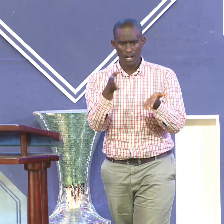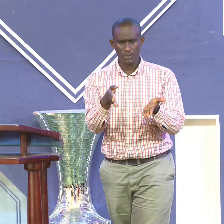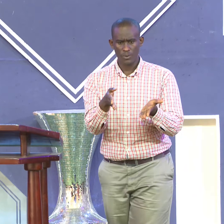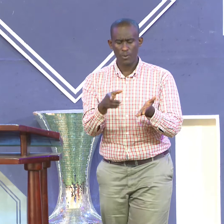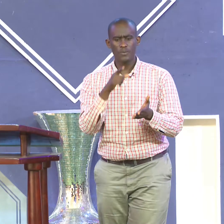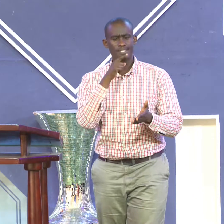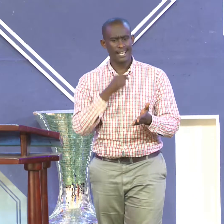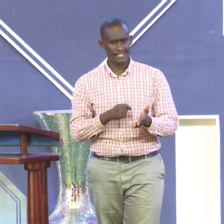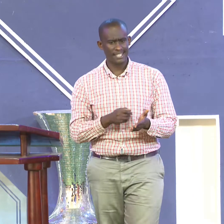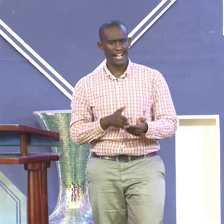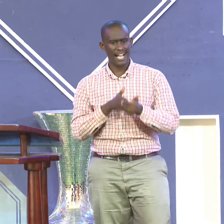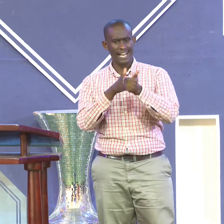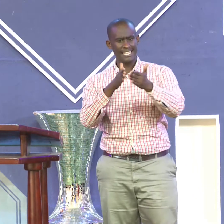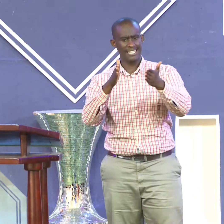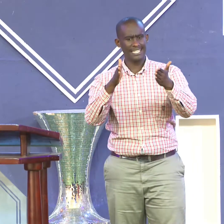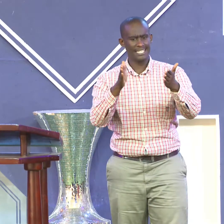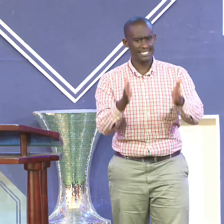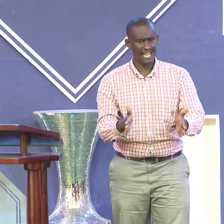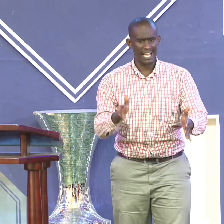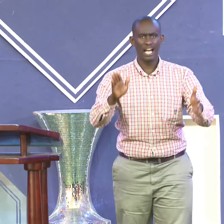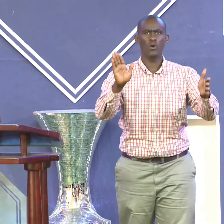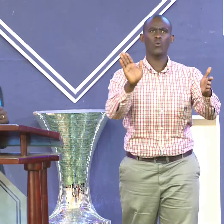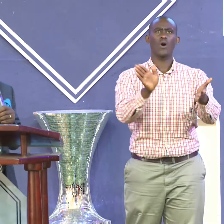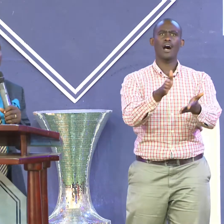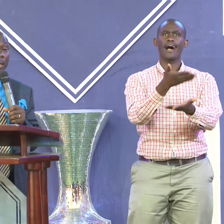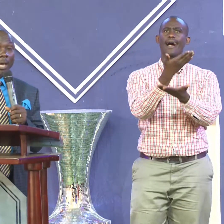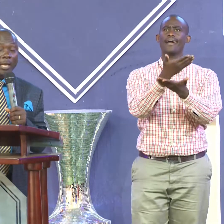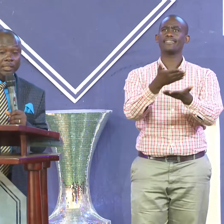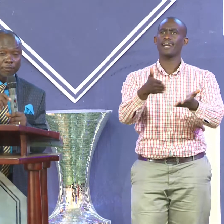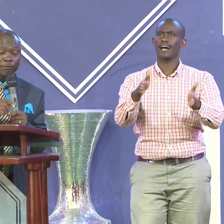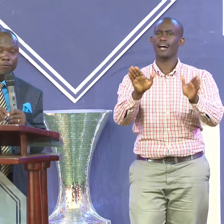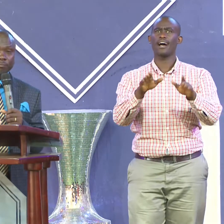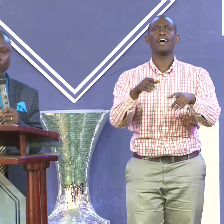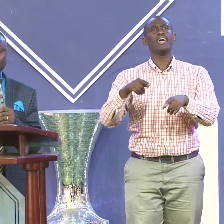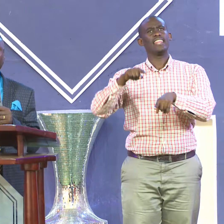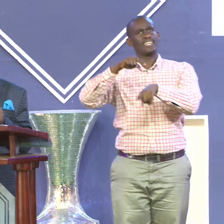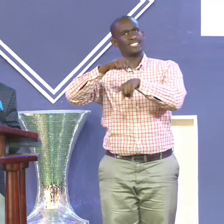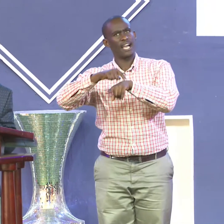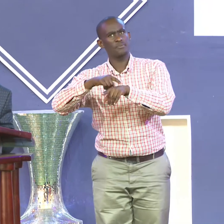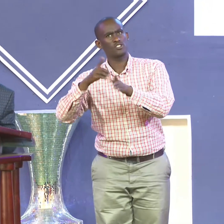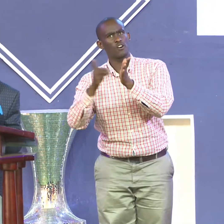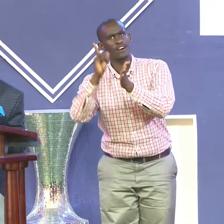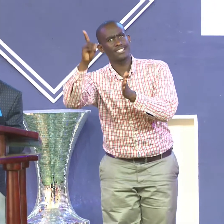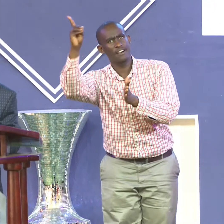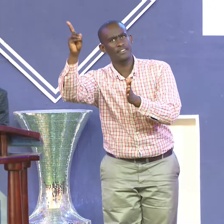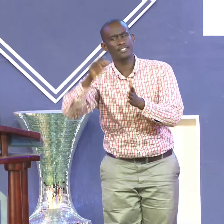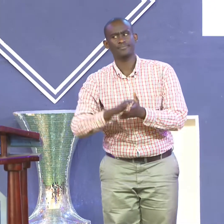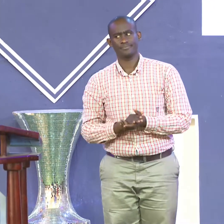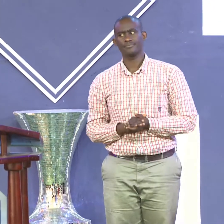there is a man who was a choir leader in the days of David. Asaph.